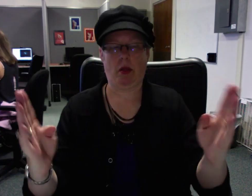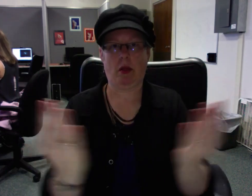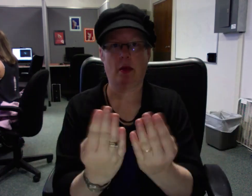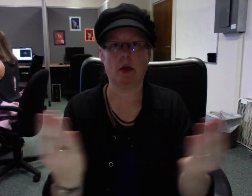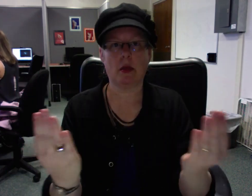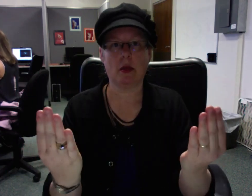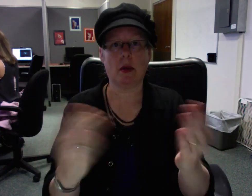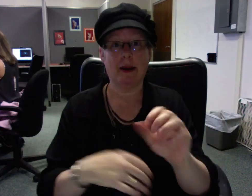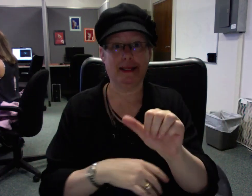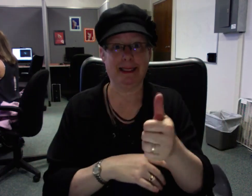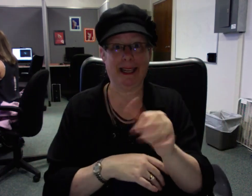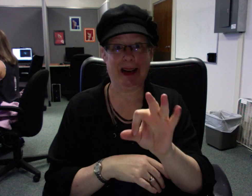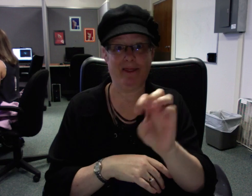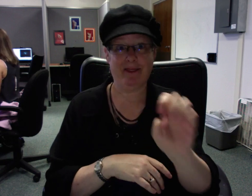3.